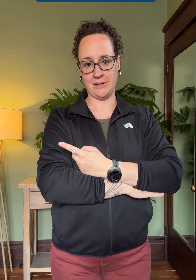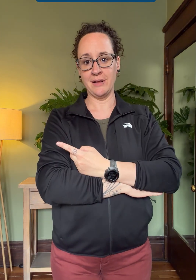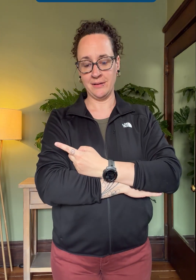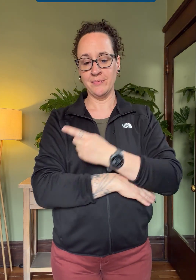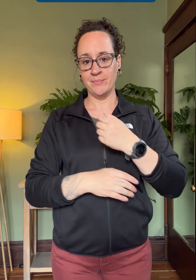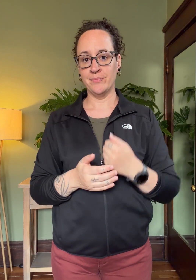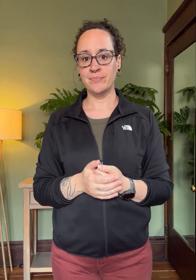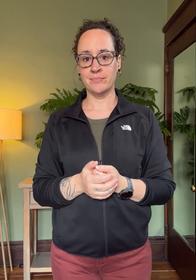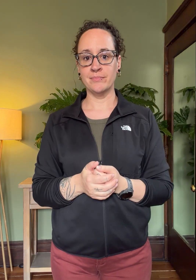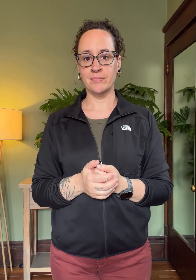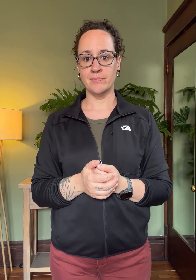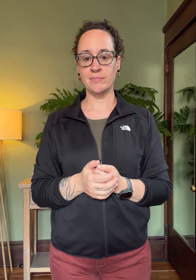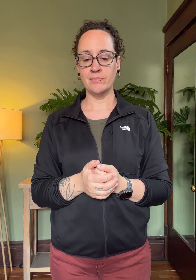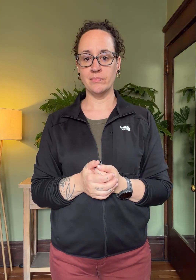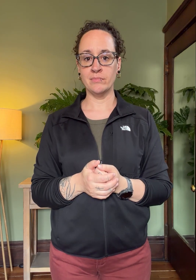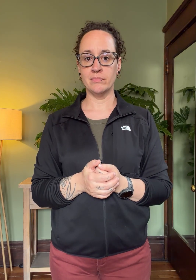level appeal decision.